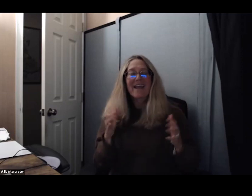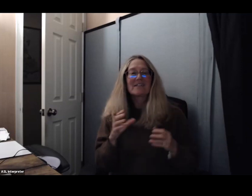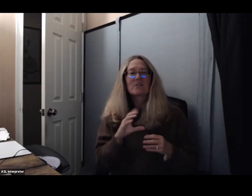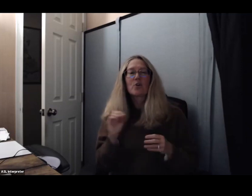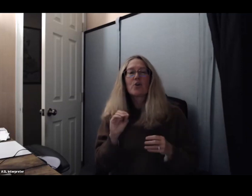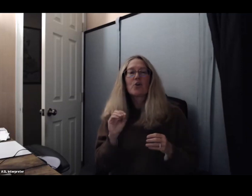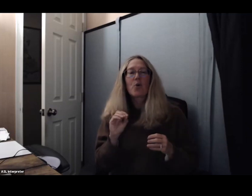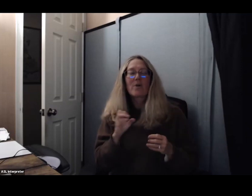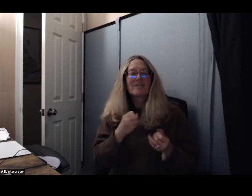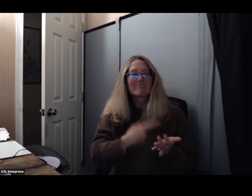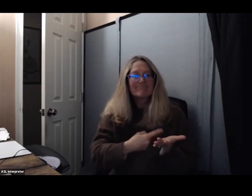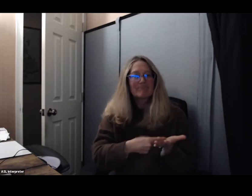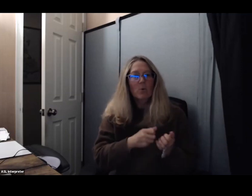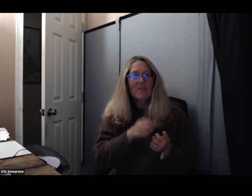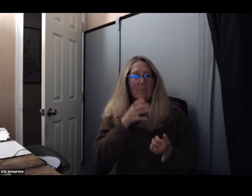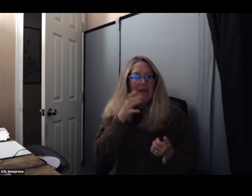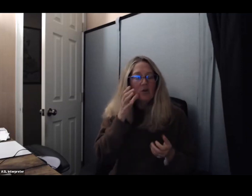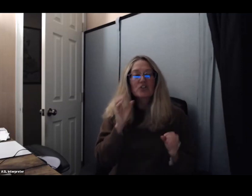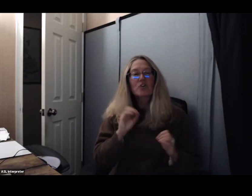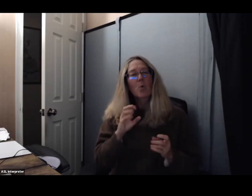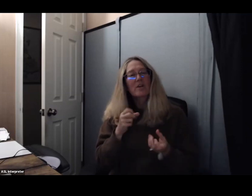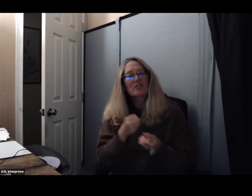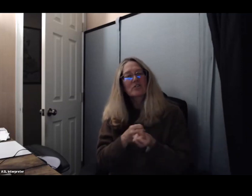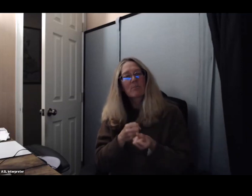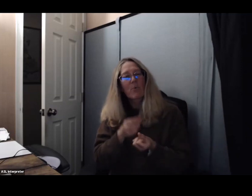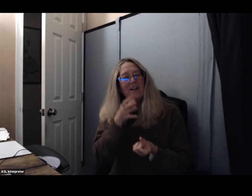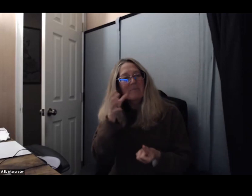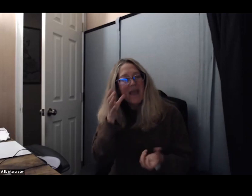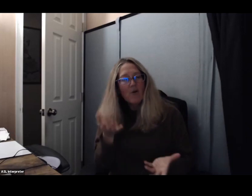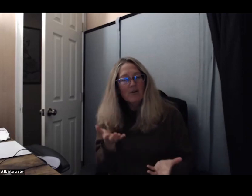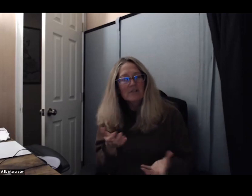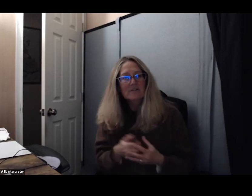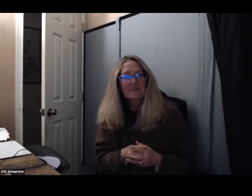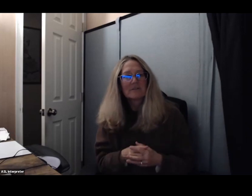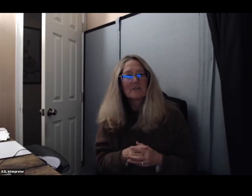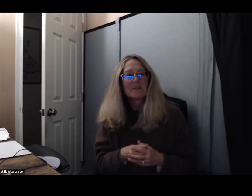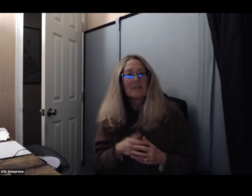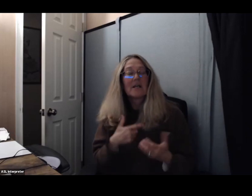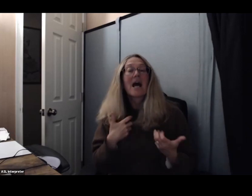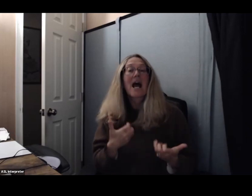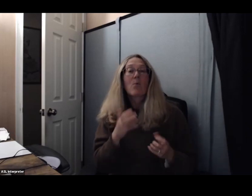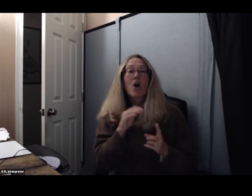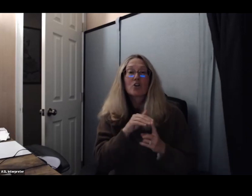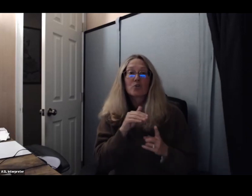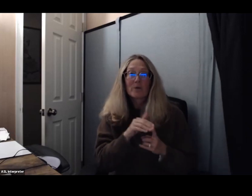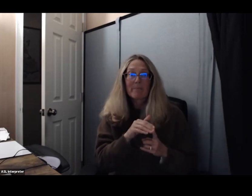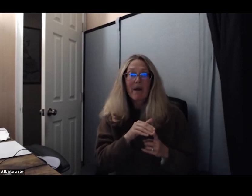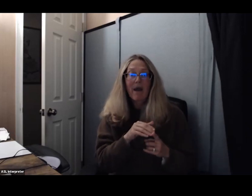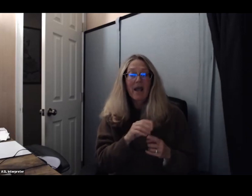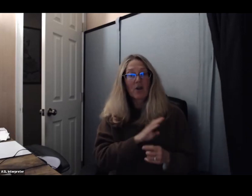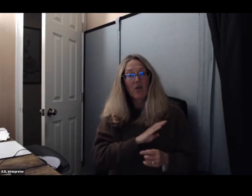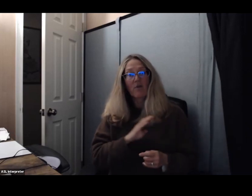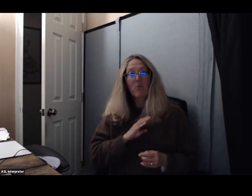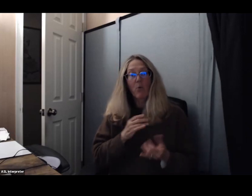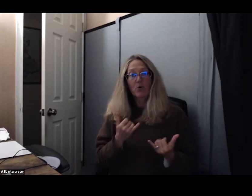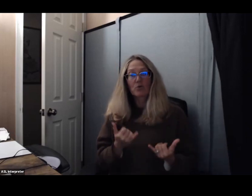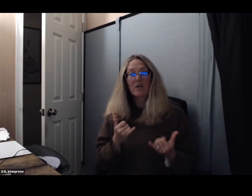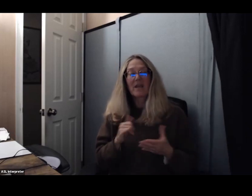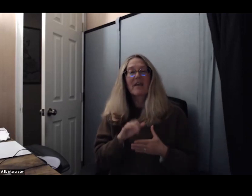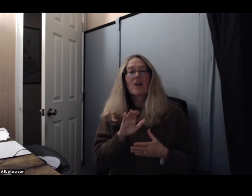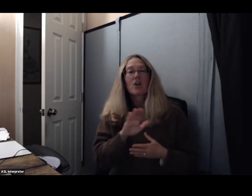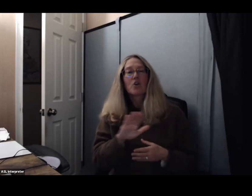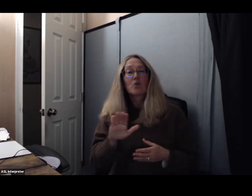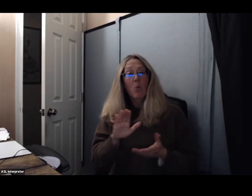parents. Nobody's supporting the parents. I'm here to remind you today that